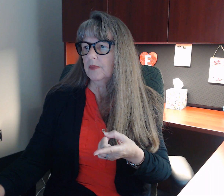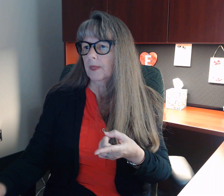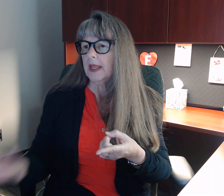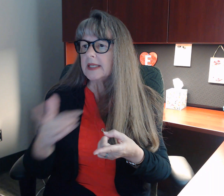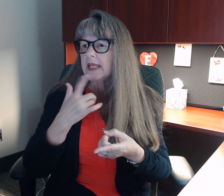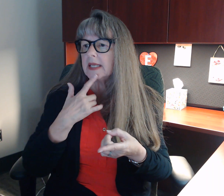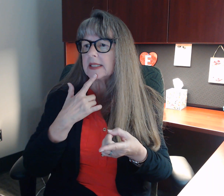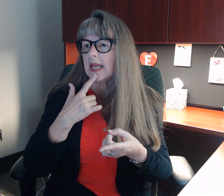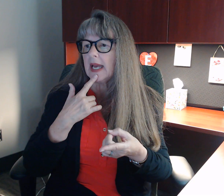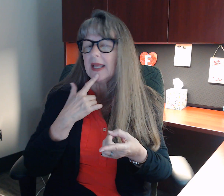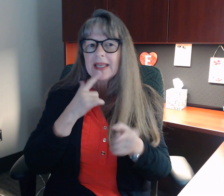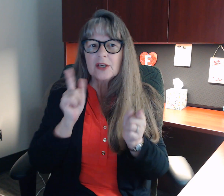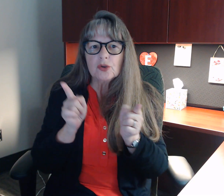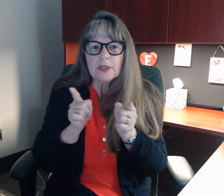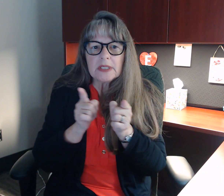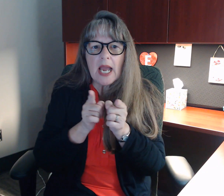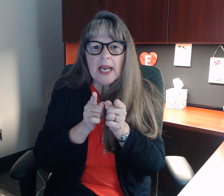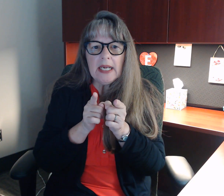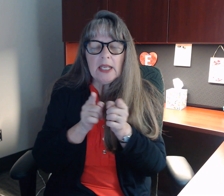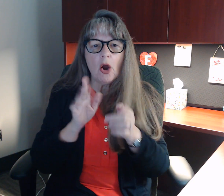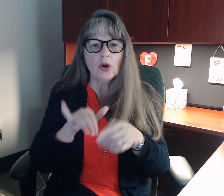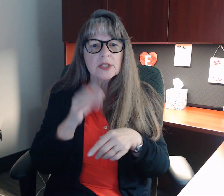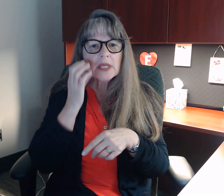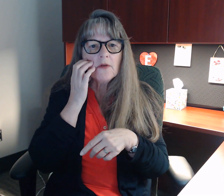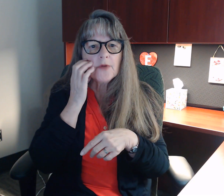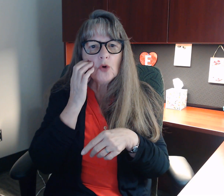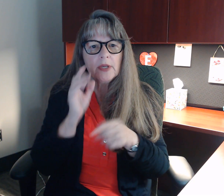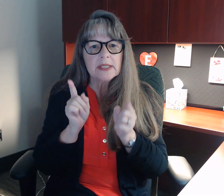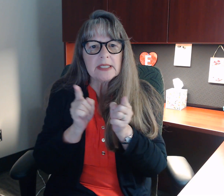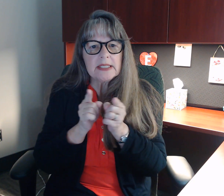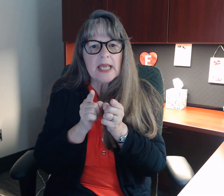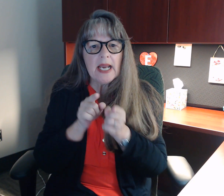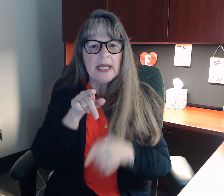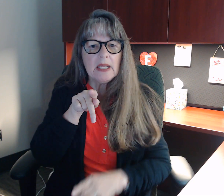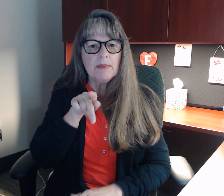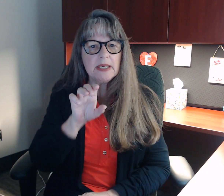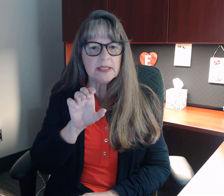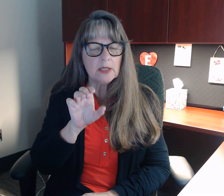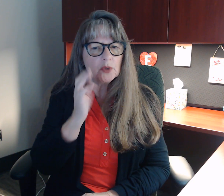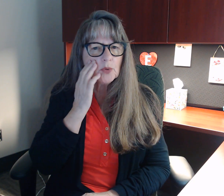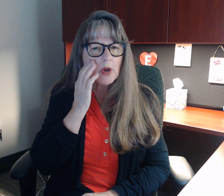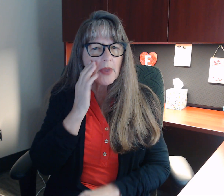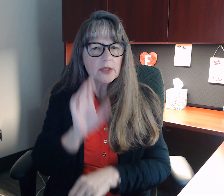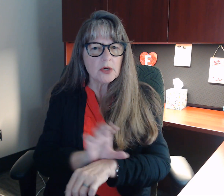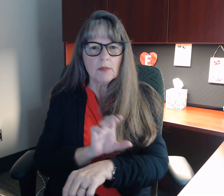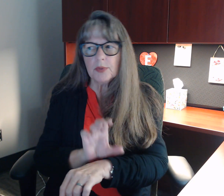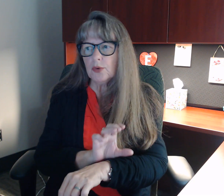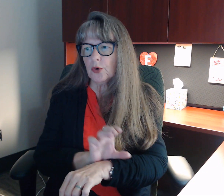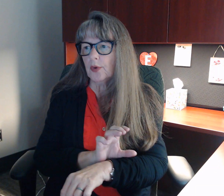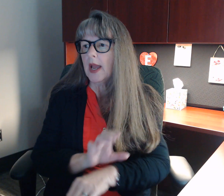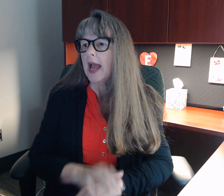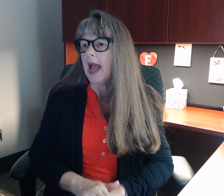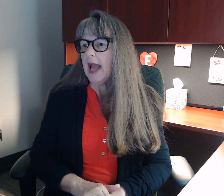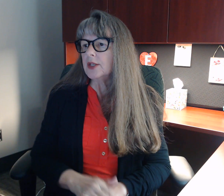it says that because our cell phone is a tiny PC, which we know that it's a computer, and so they